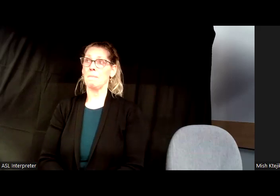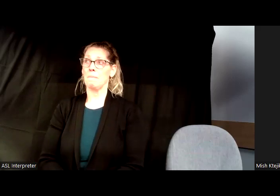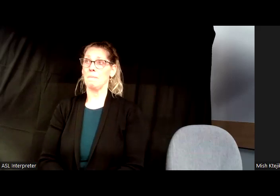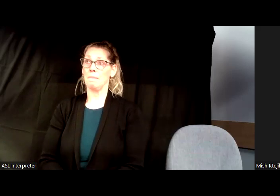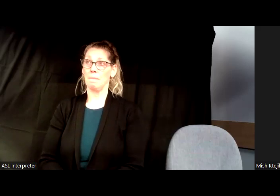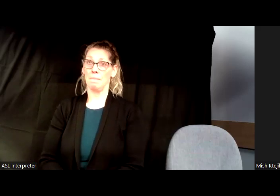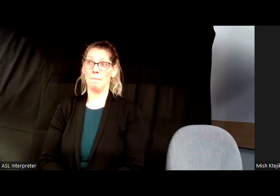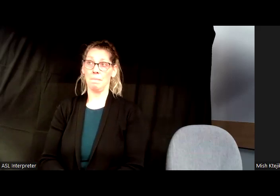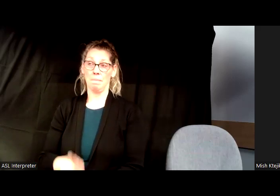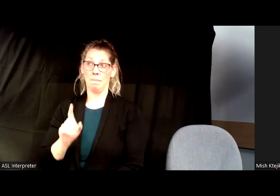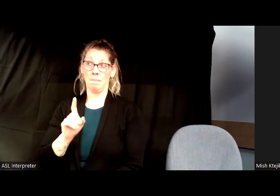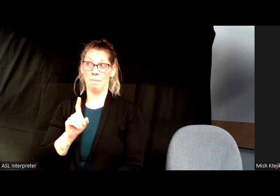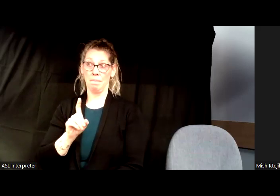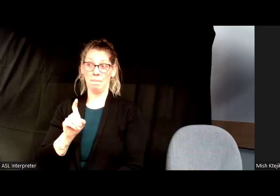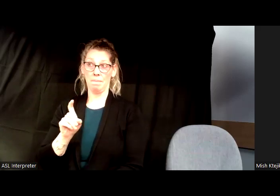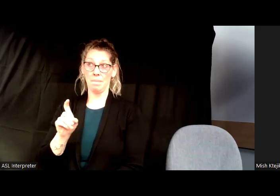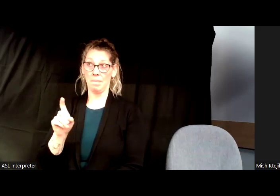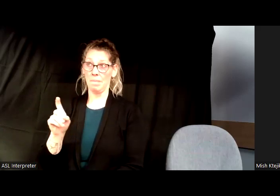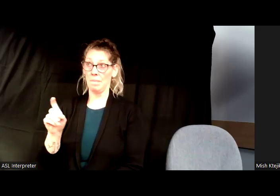Any comments? Questions?